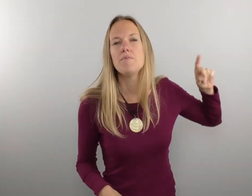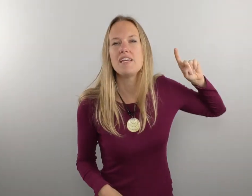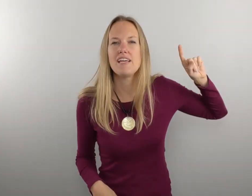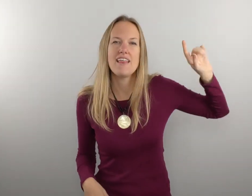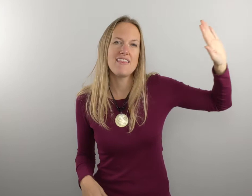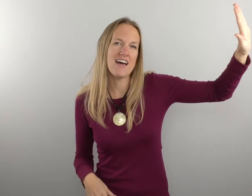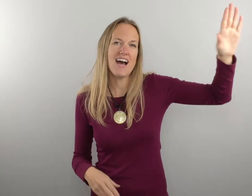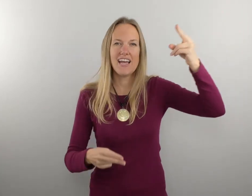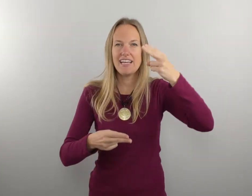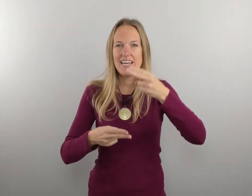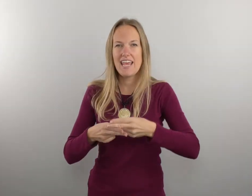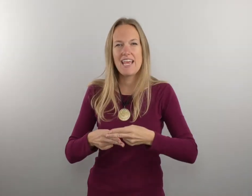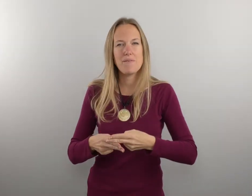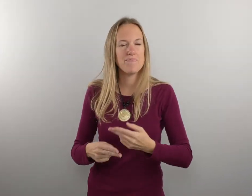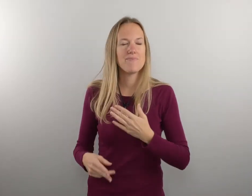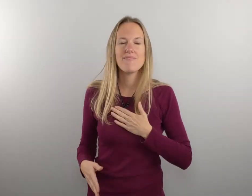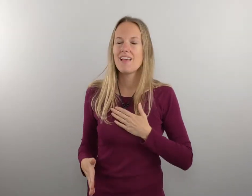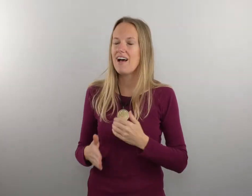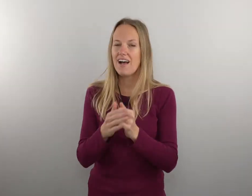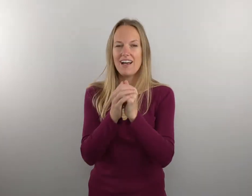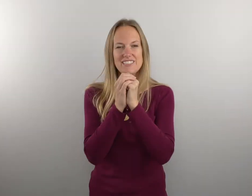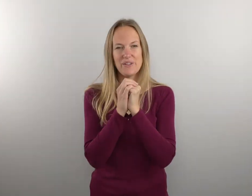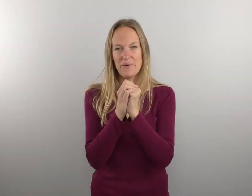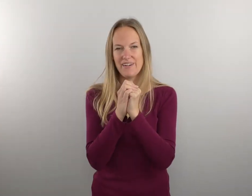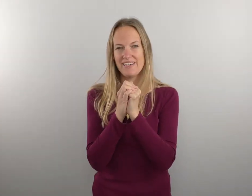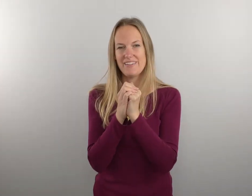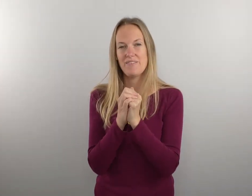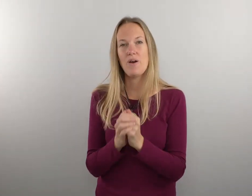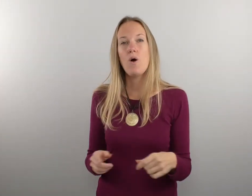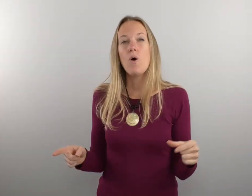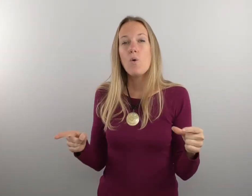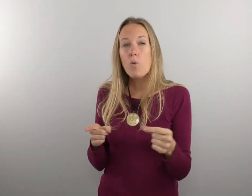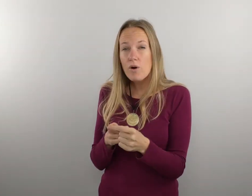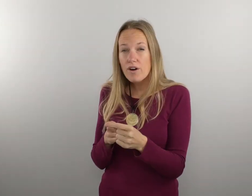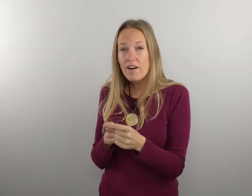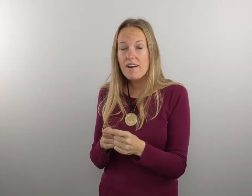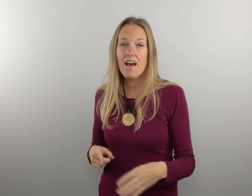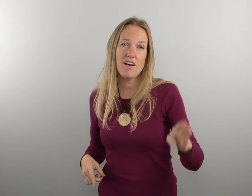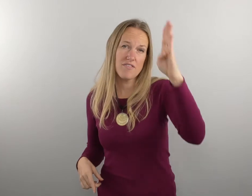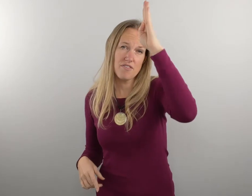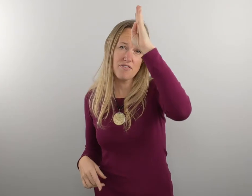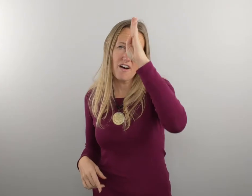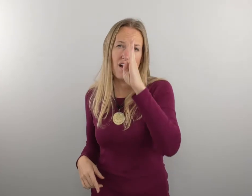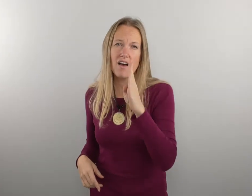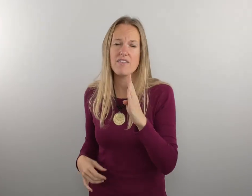be thy name adored. Word of the